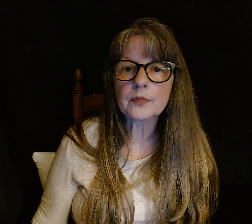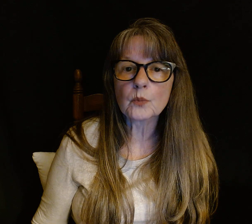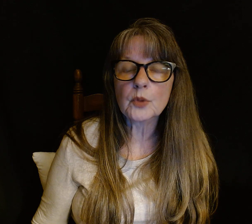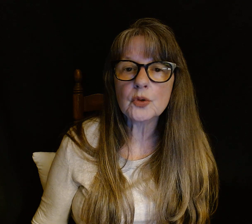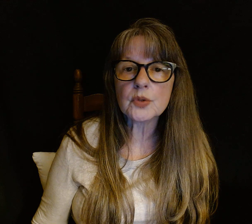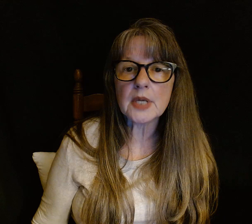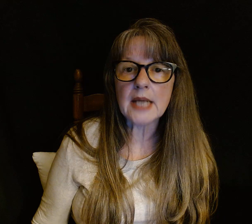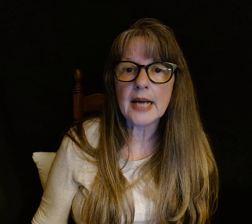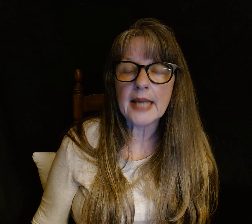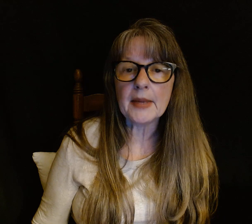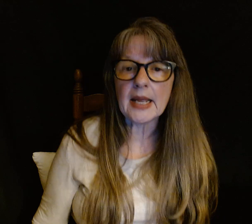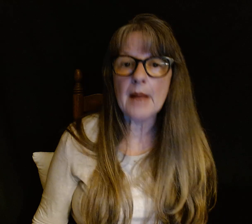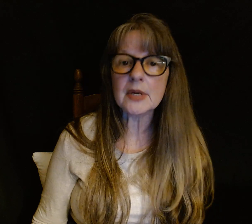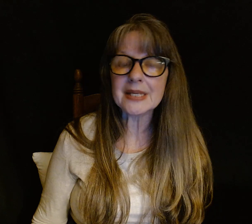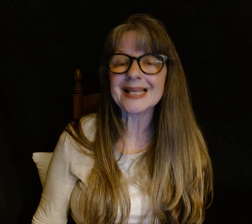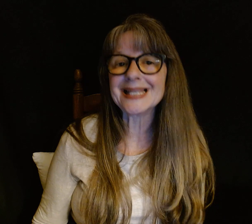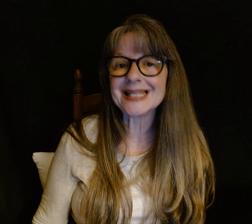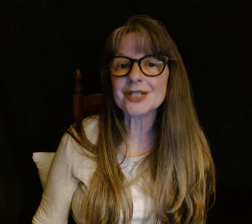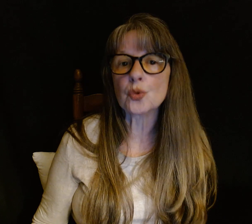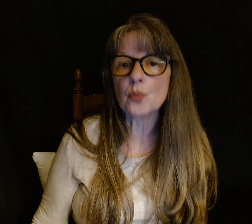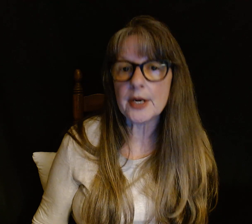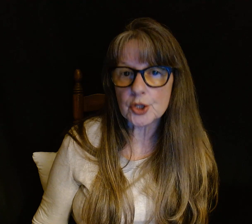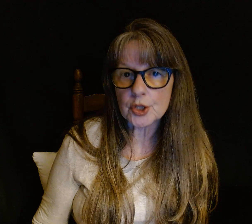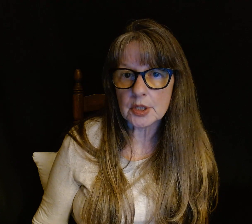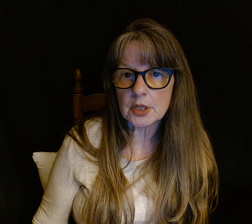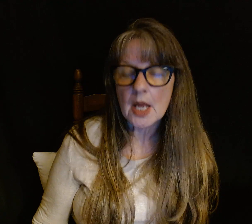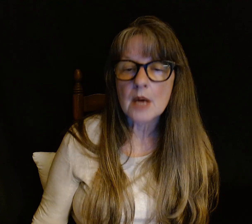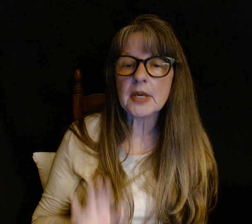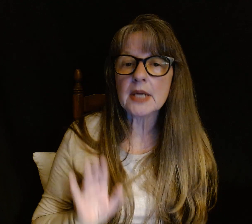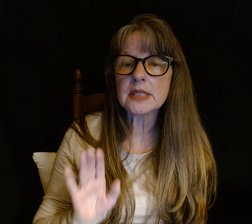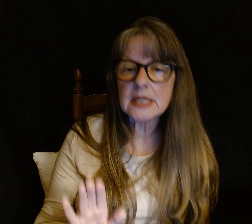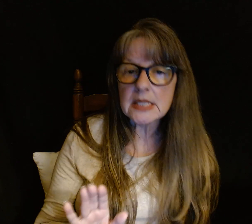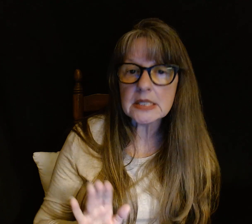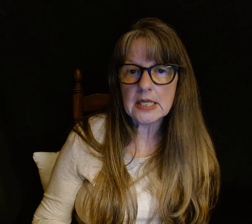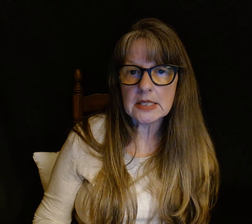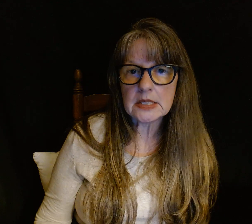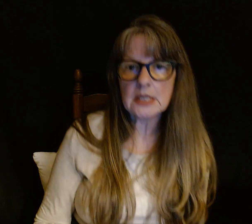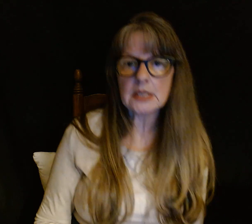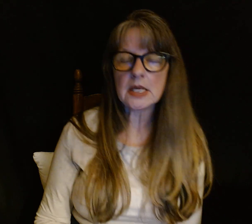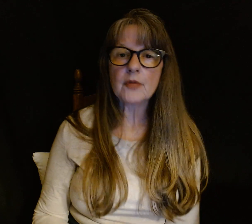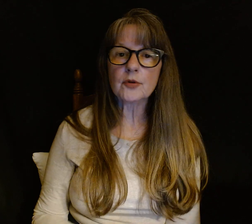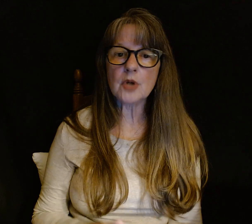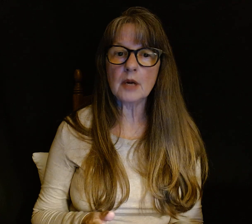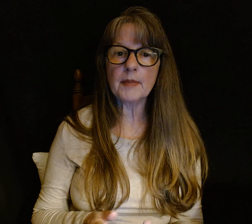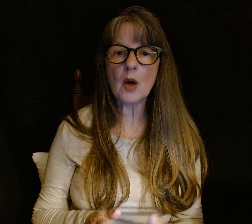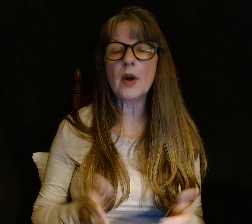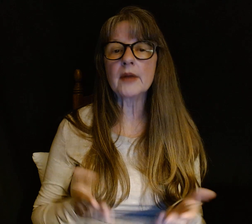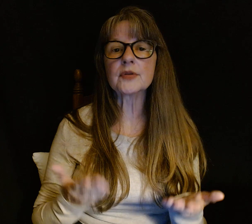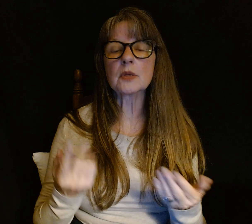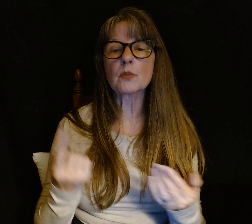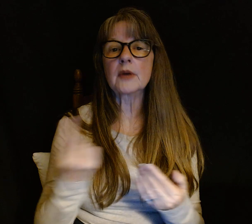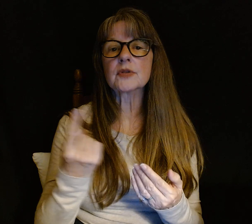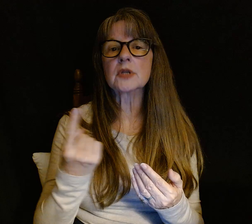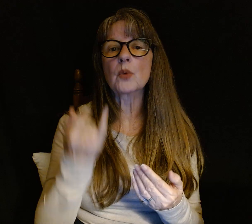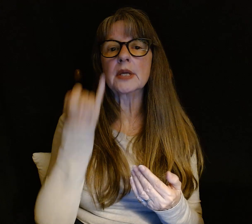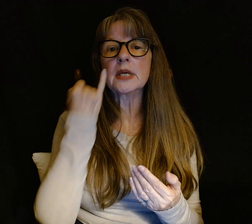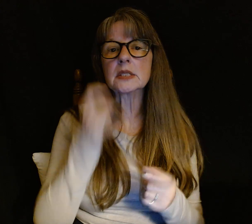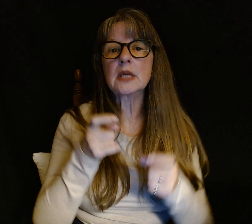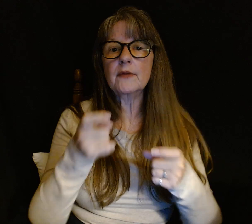when you say dynamic, I'm going to say situation, because in this instance they're talking about what if someone is giving